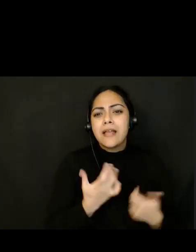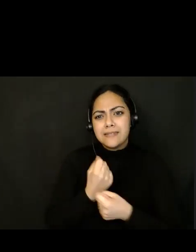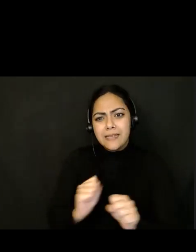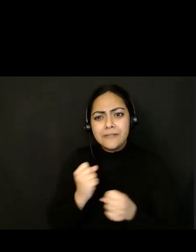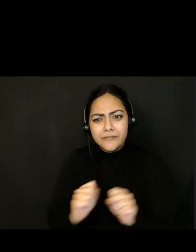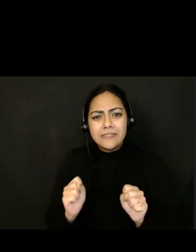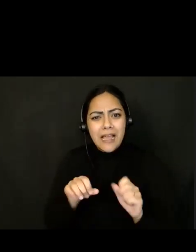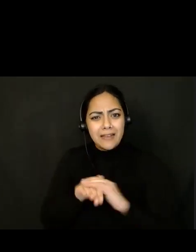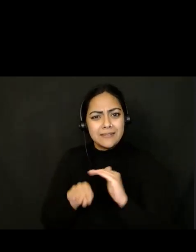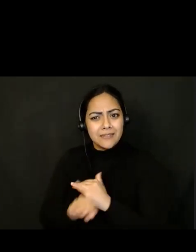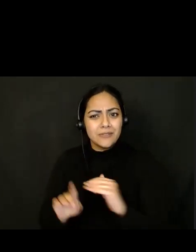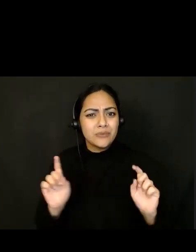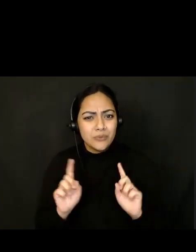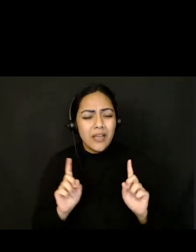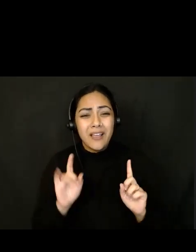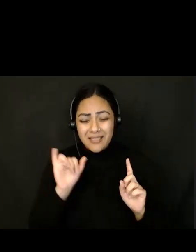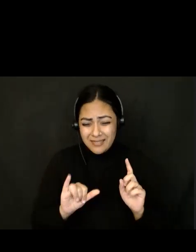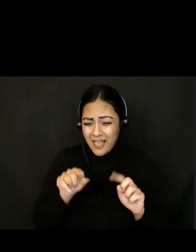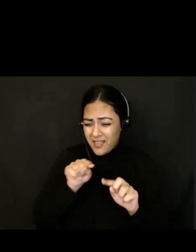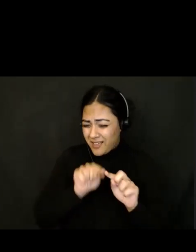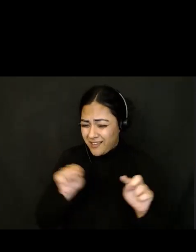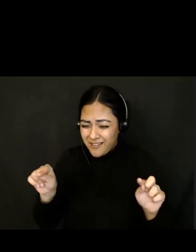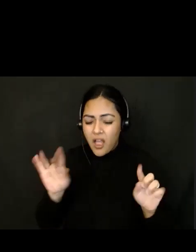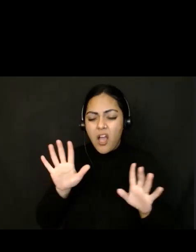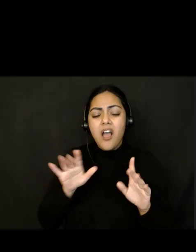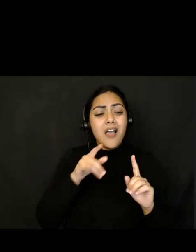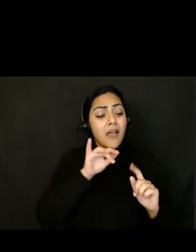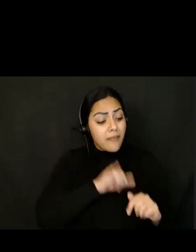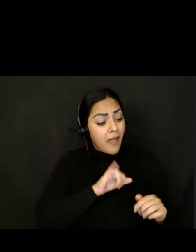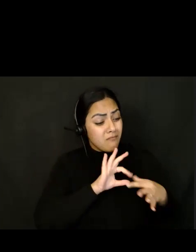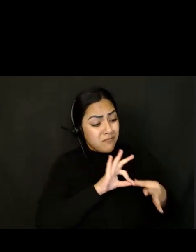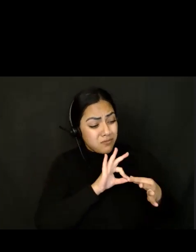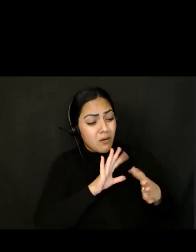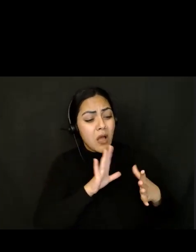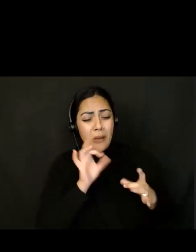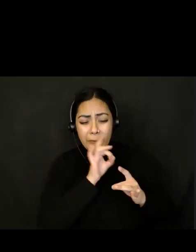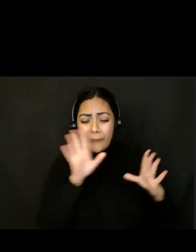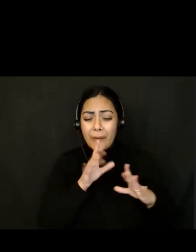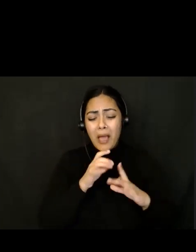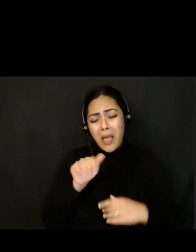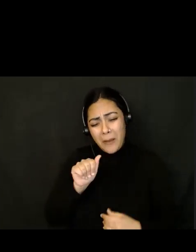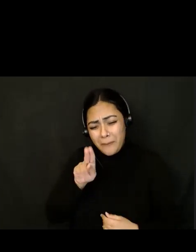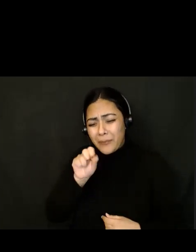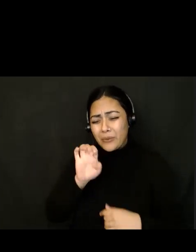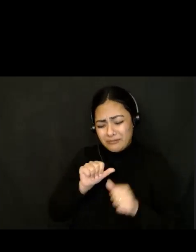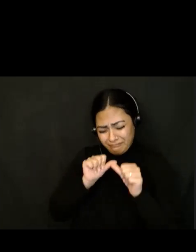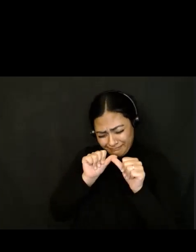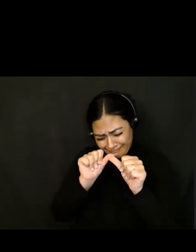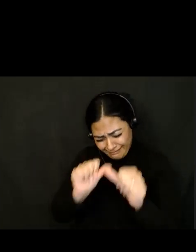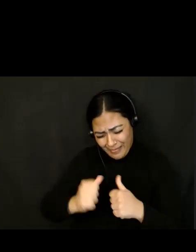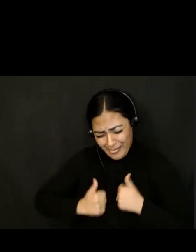the accumulative impact of lifelong abuse. Survivors are not a homogeneous